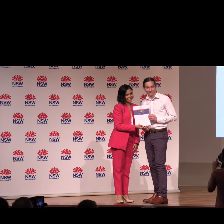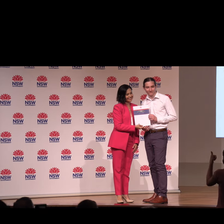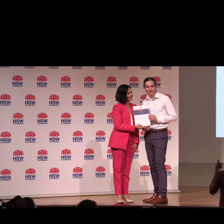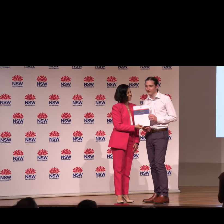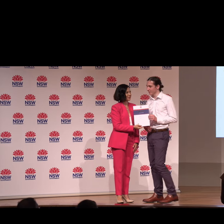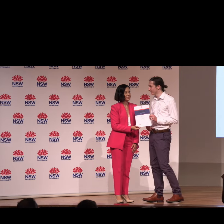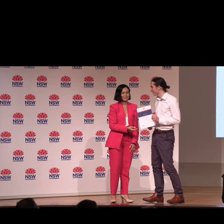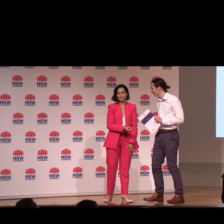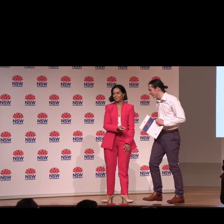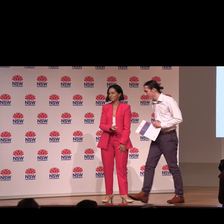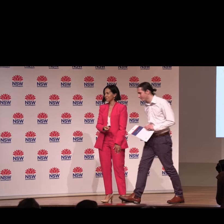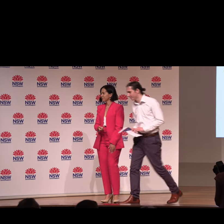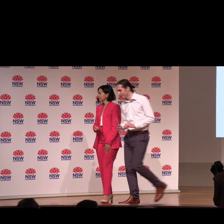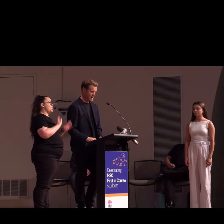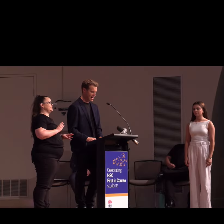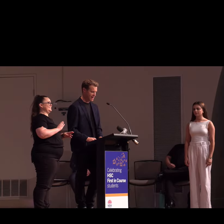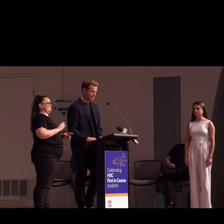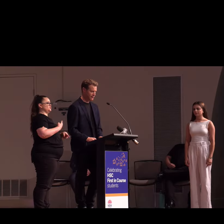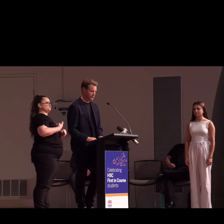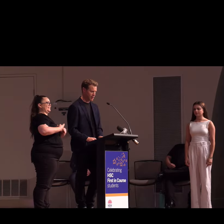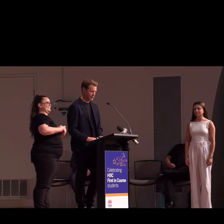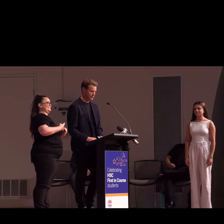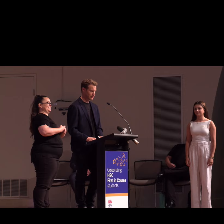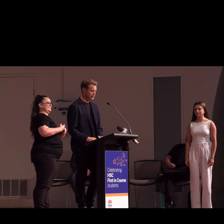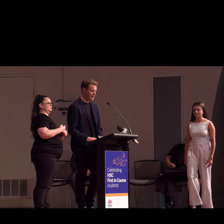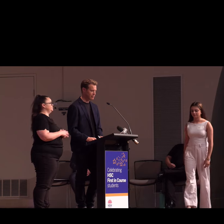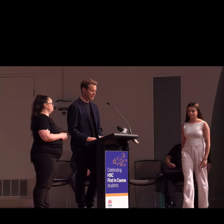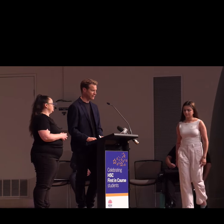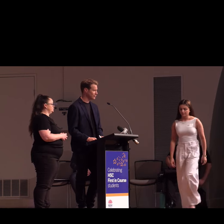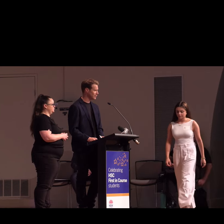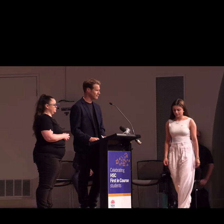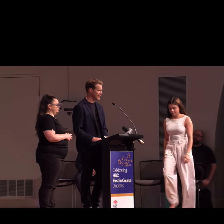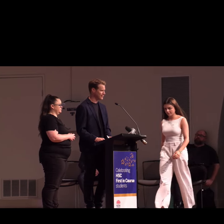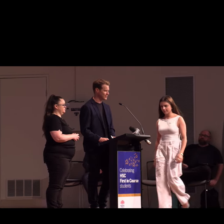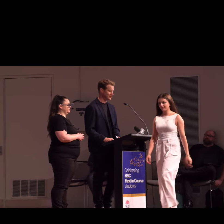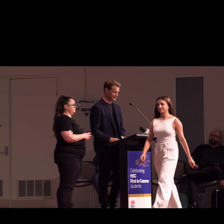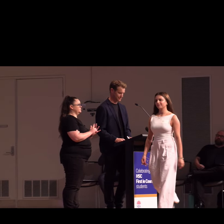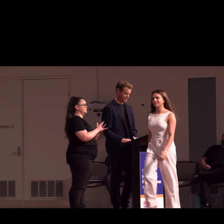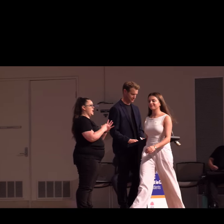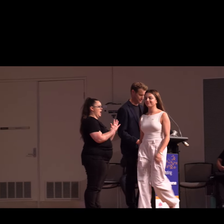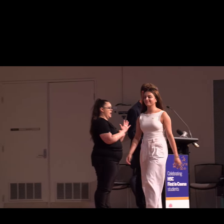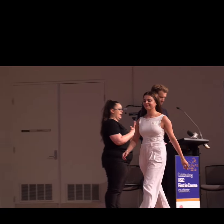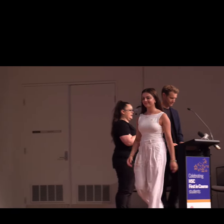In Modern Greek Beginners, Iana Fatouros, New South Wales School of Languages.